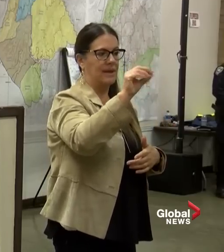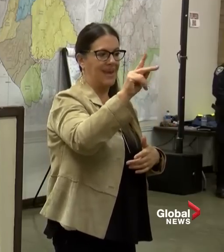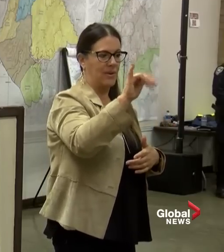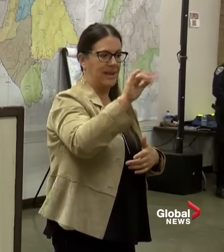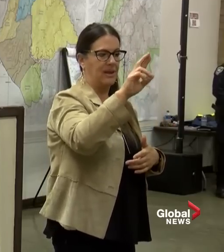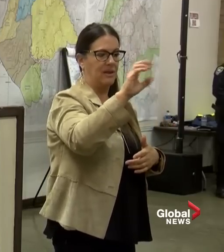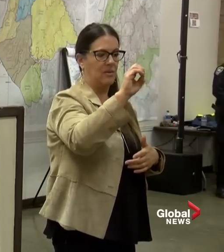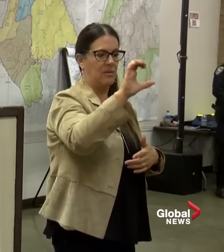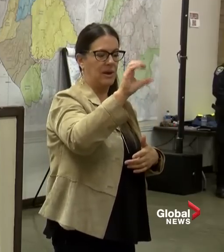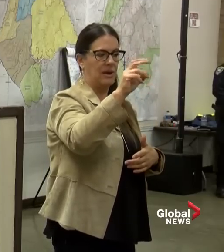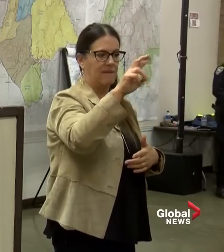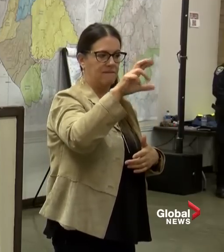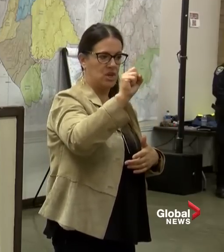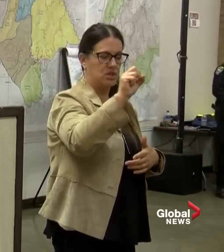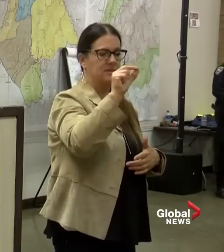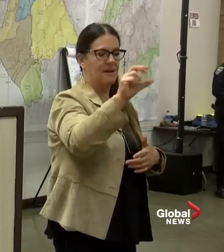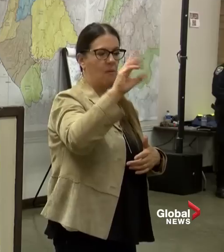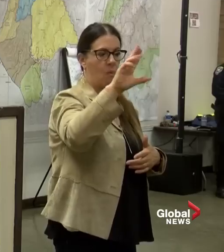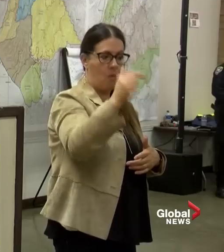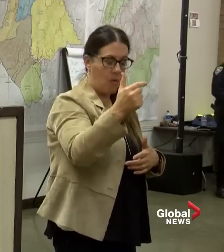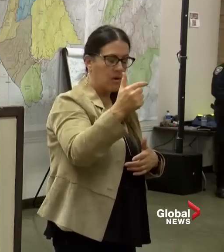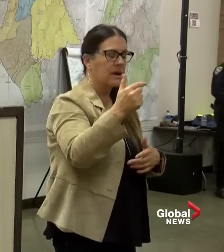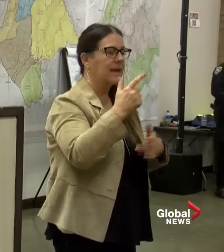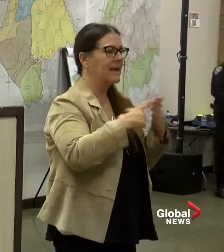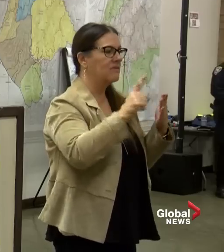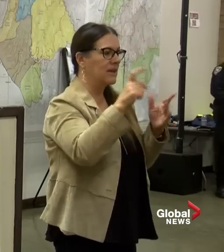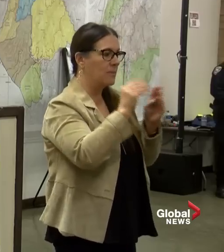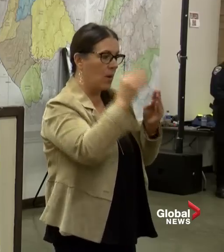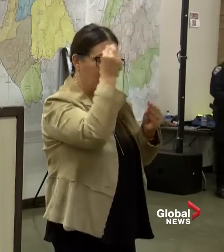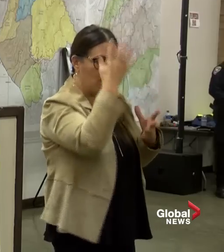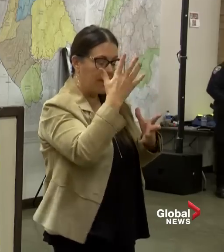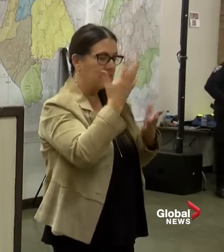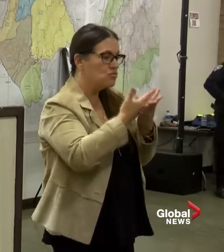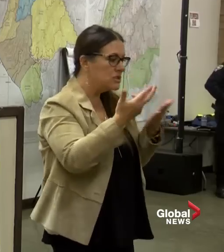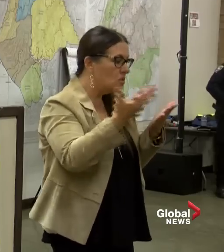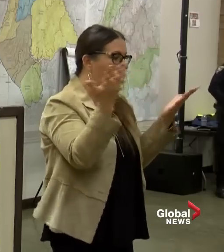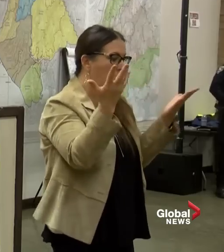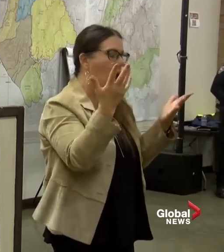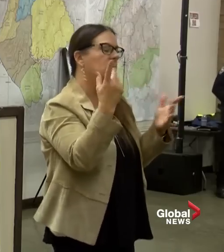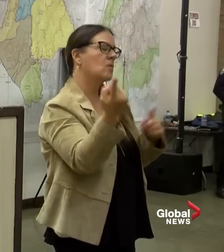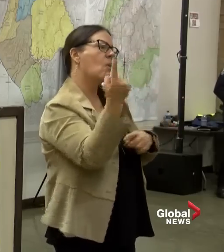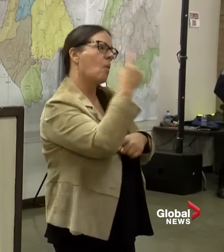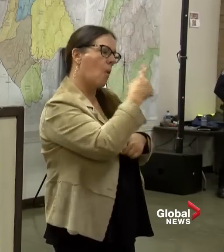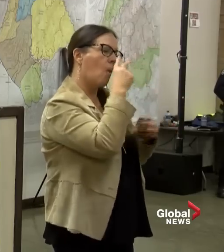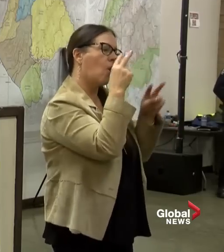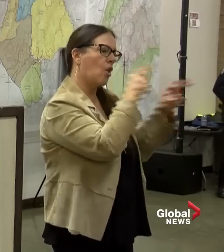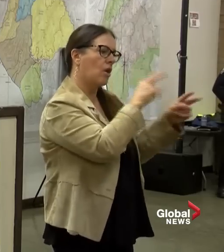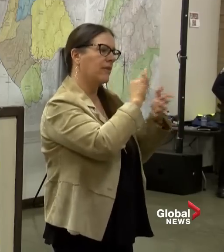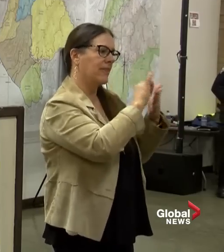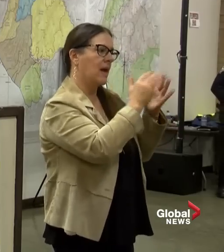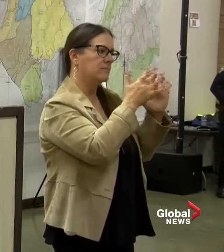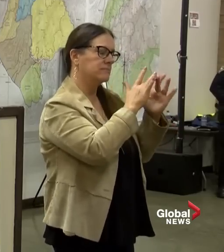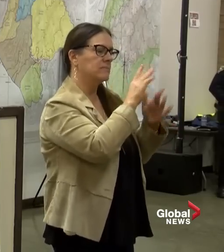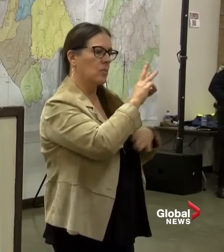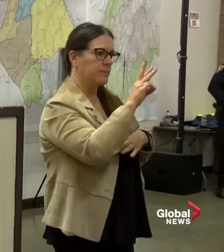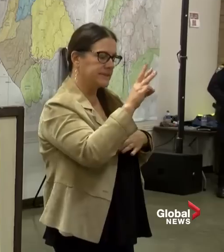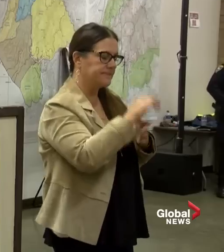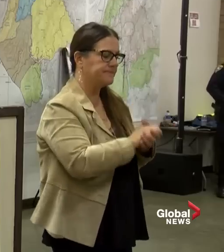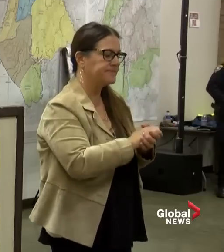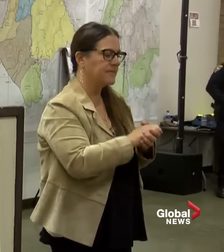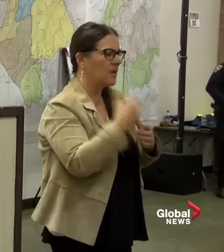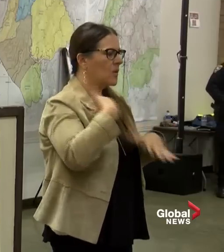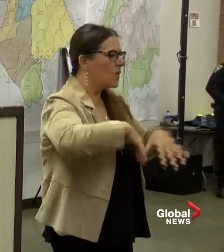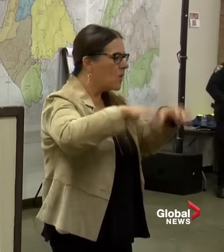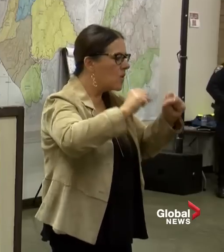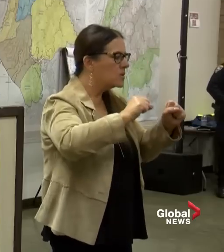buttecountyrecovers.org, and you can get all of your information and resources there. We're also having these press conferences. We've